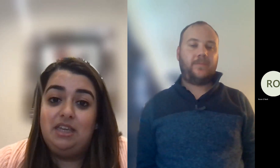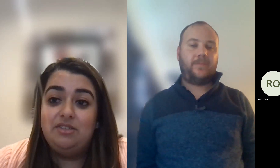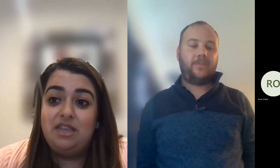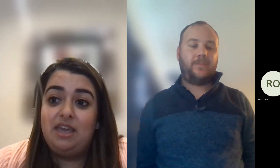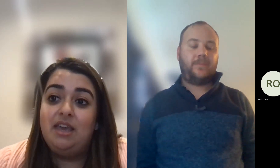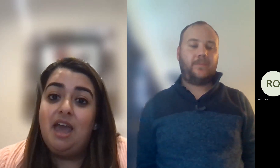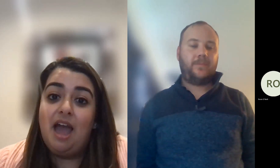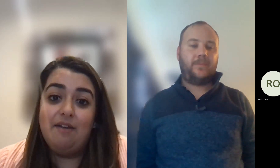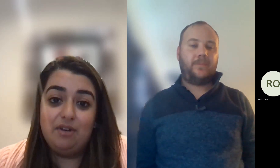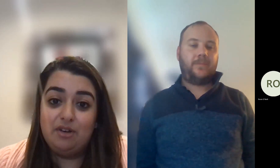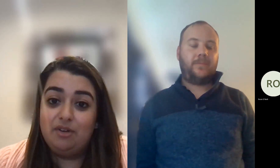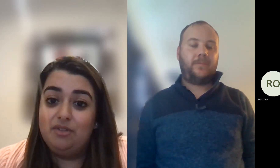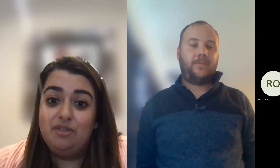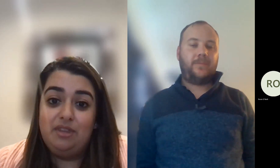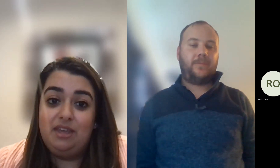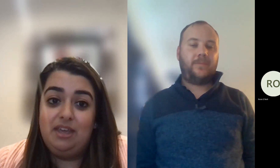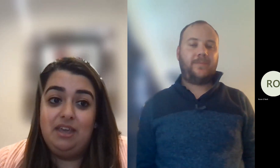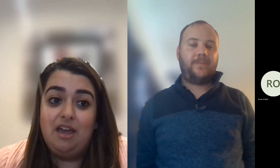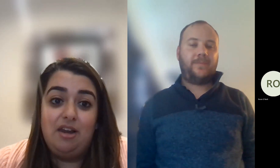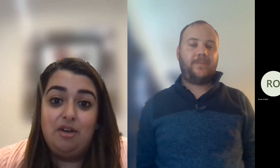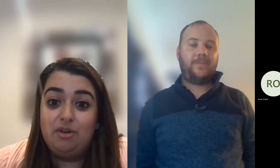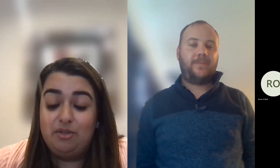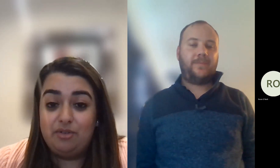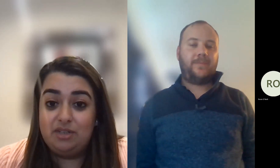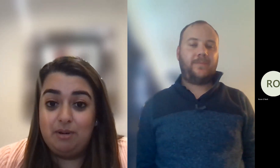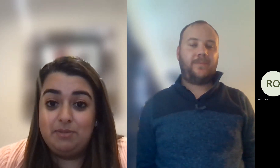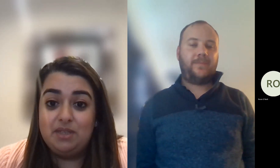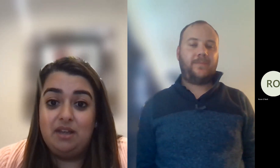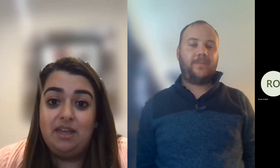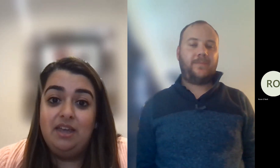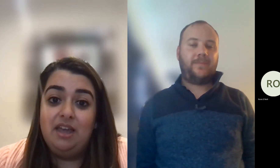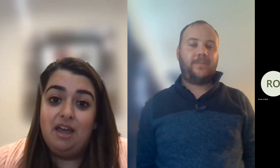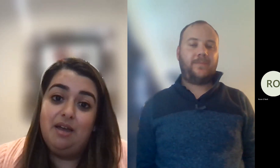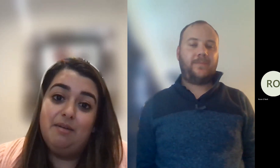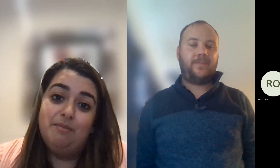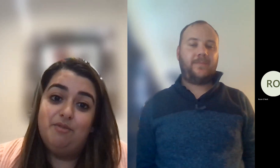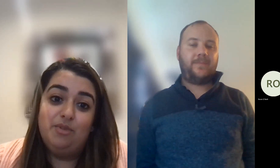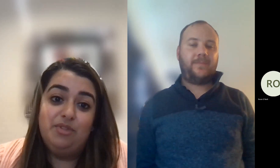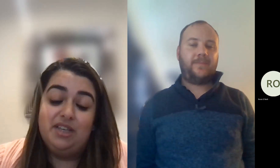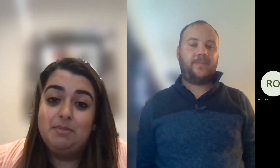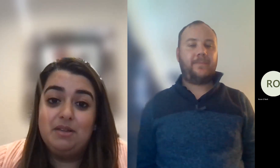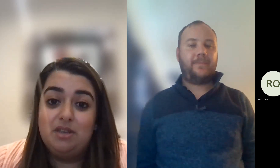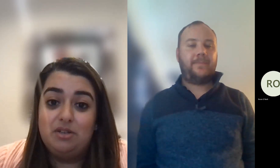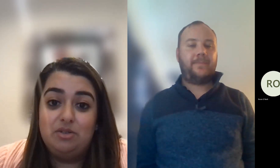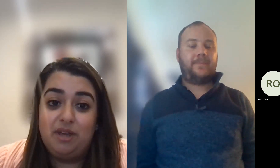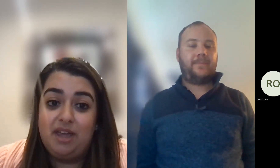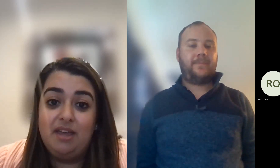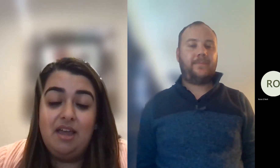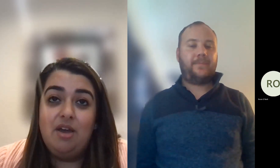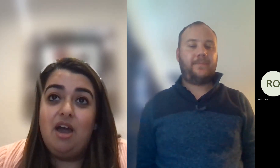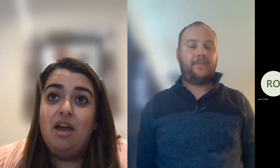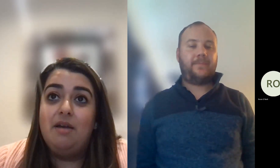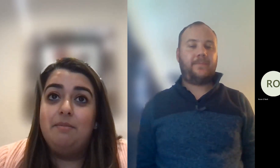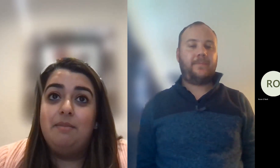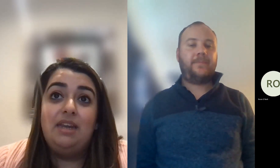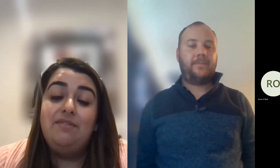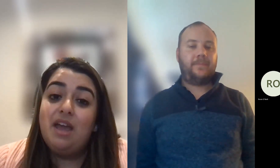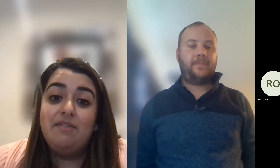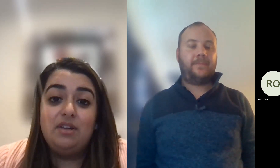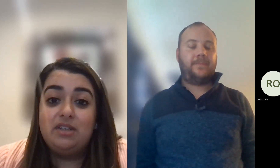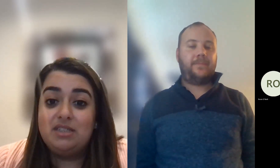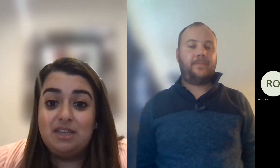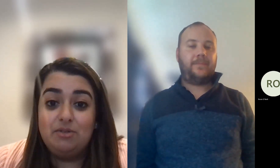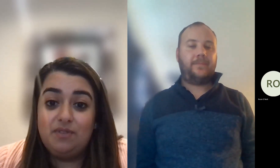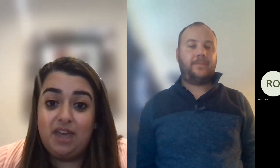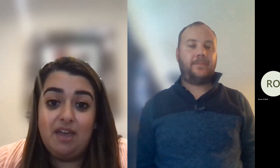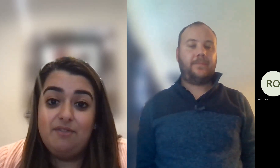about CQC, have a look on the local authority website for things about social care. And even